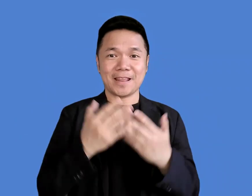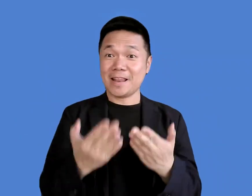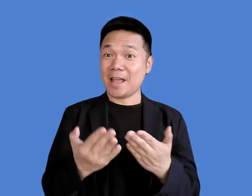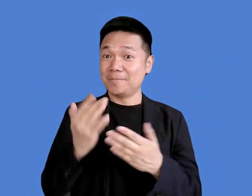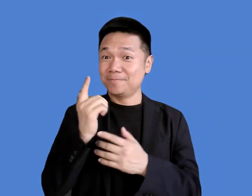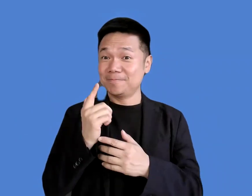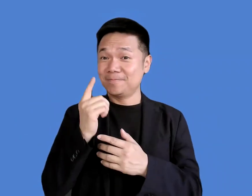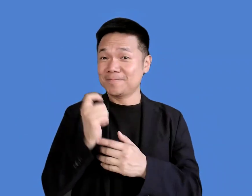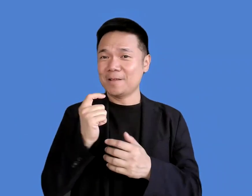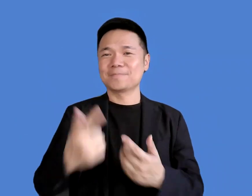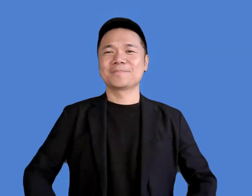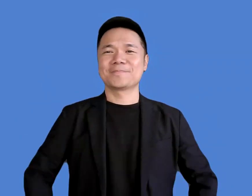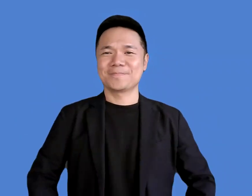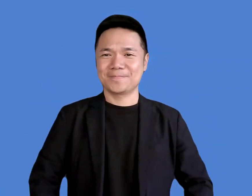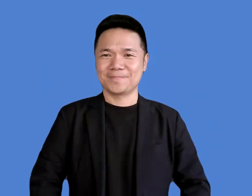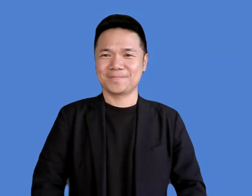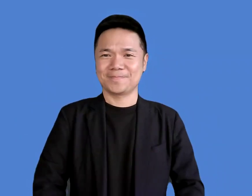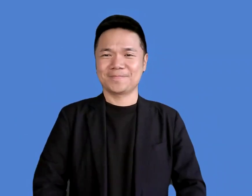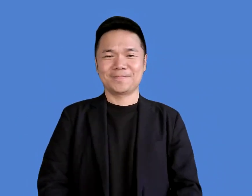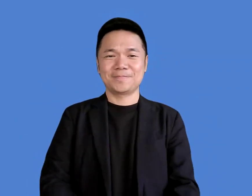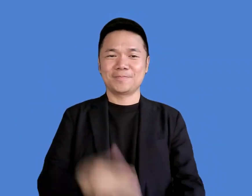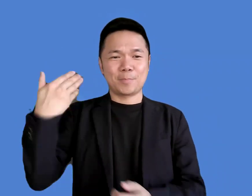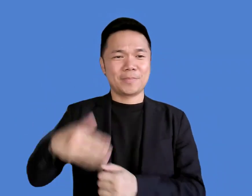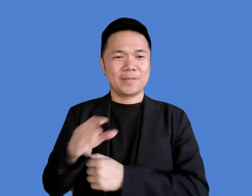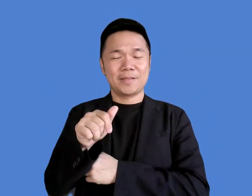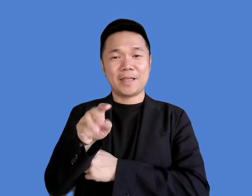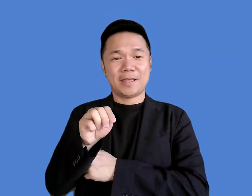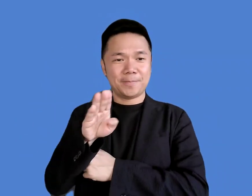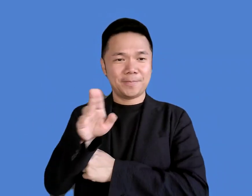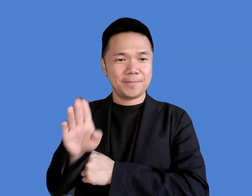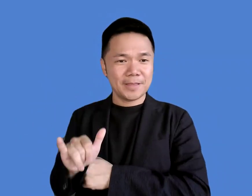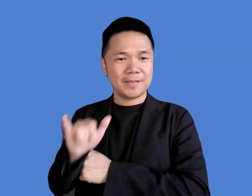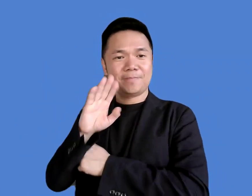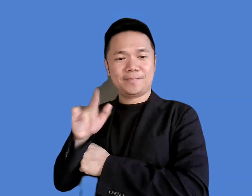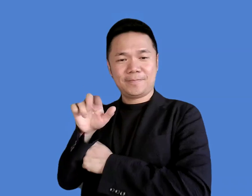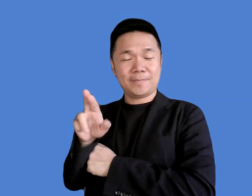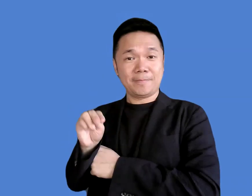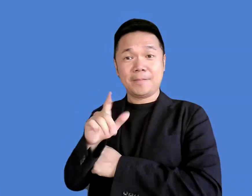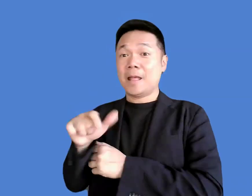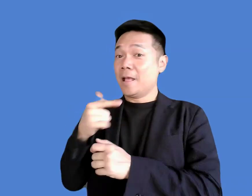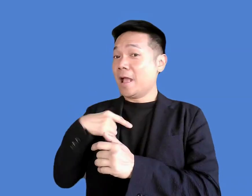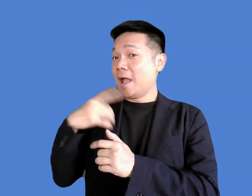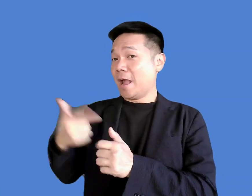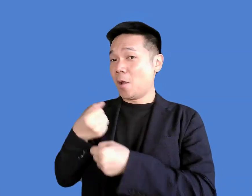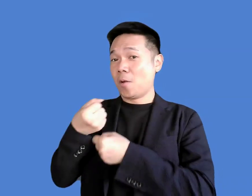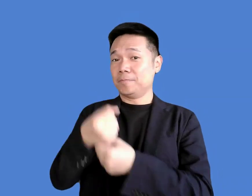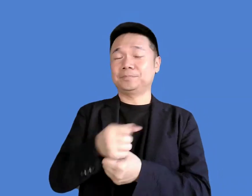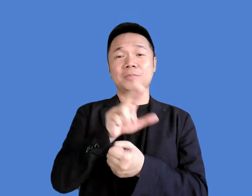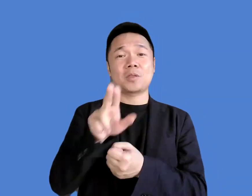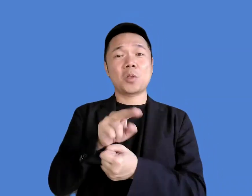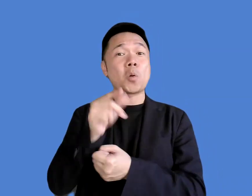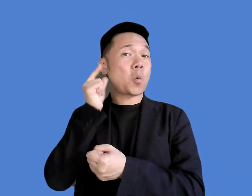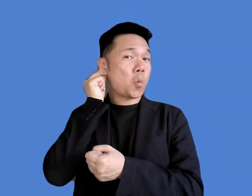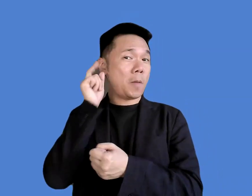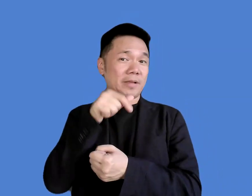ahead and get us started. So my name is Amy Baum. I'm with the UN Women Regional Office for Asia and the Pacific with our